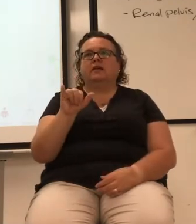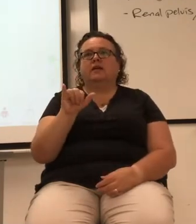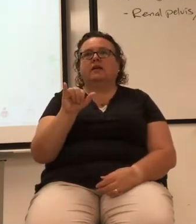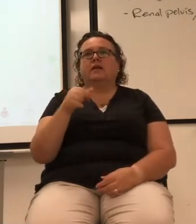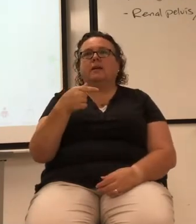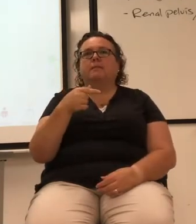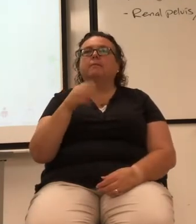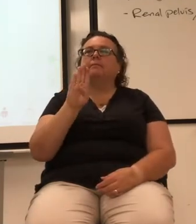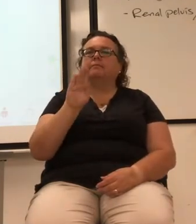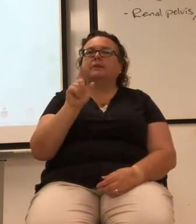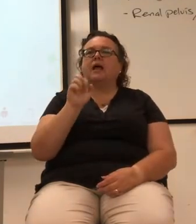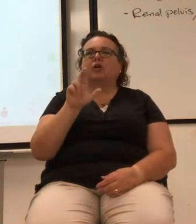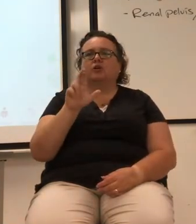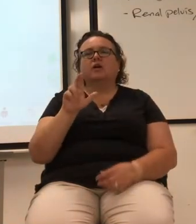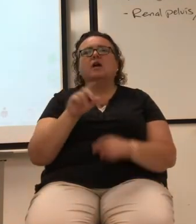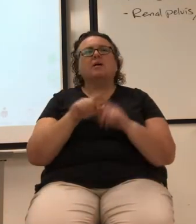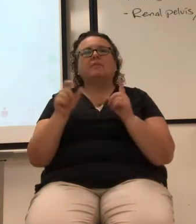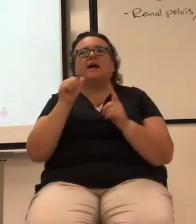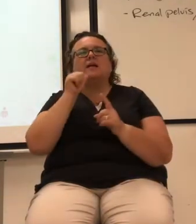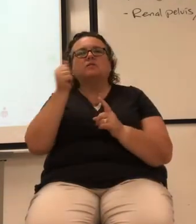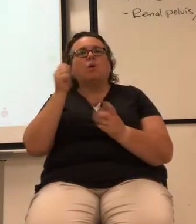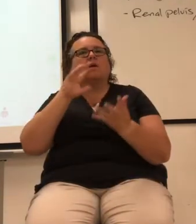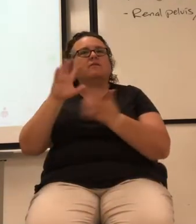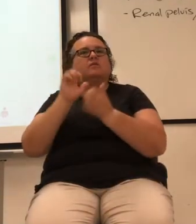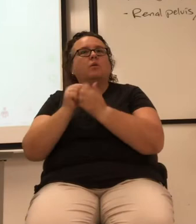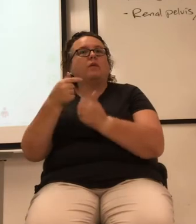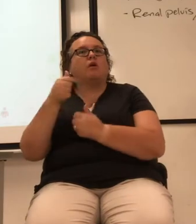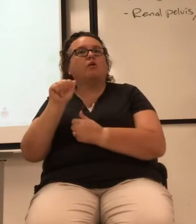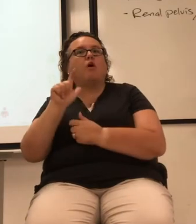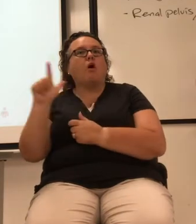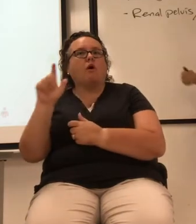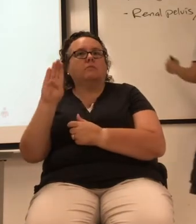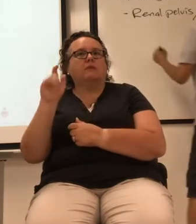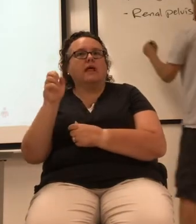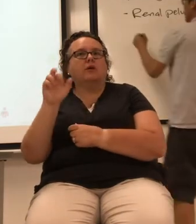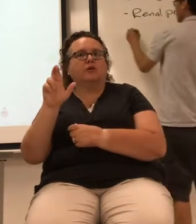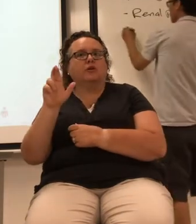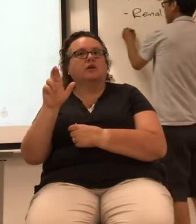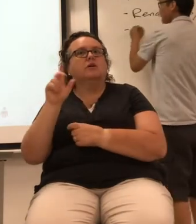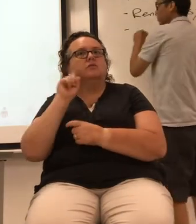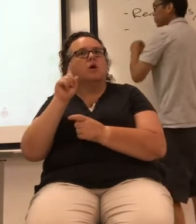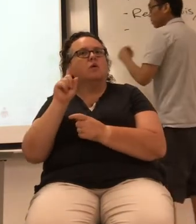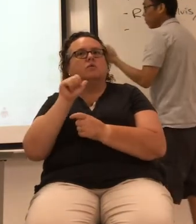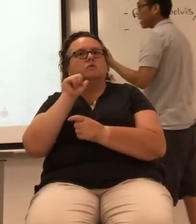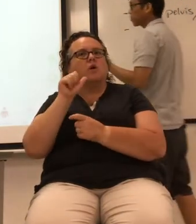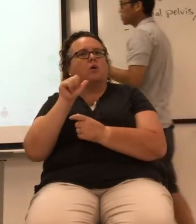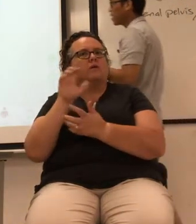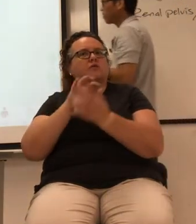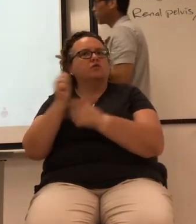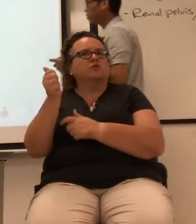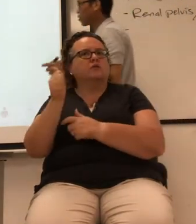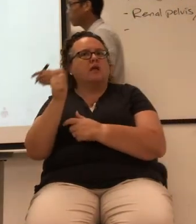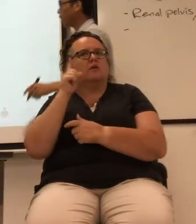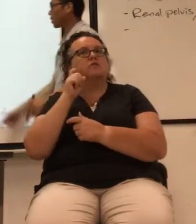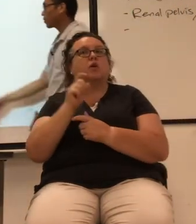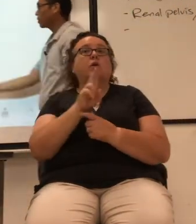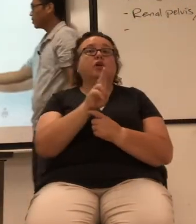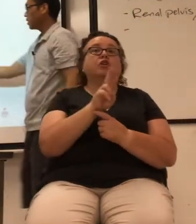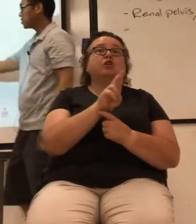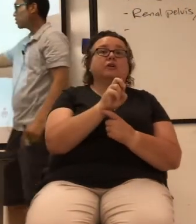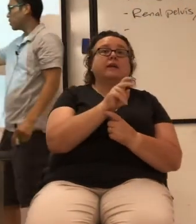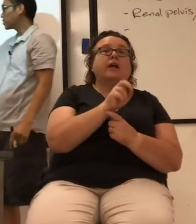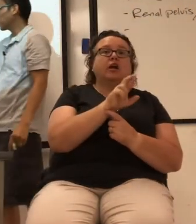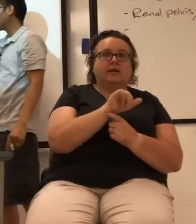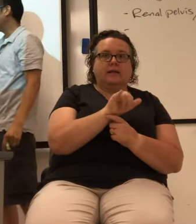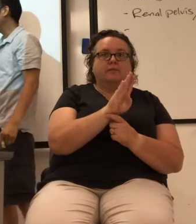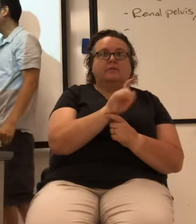or know that there's a couple of bladders in this unit. So you get down to the bladder itself, the urinary bladder,